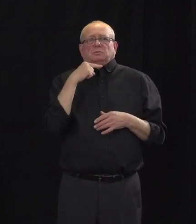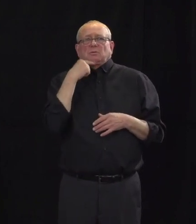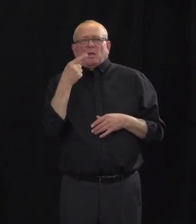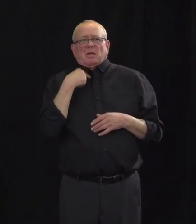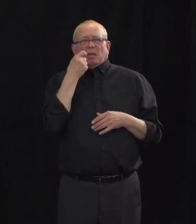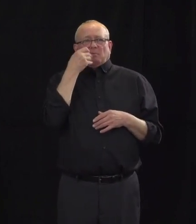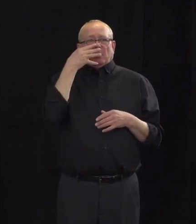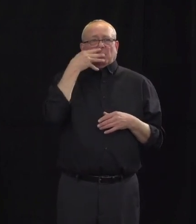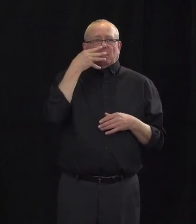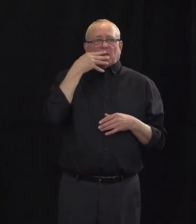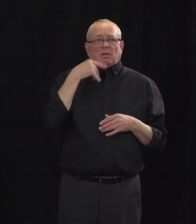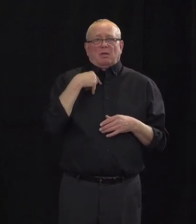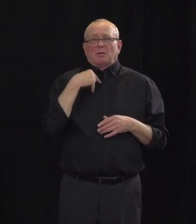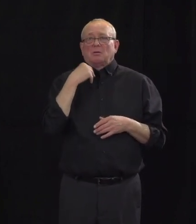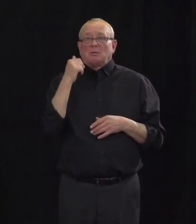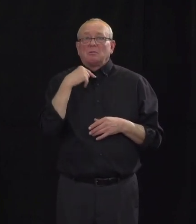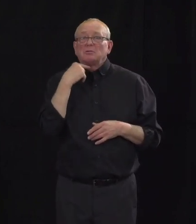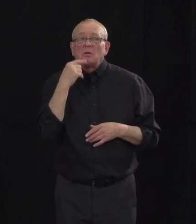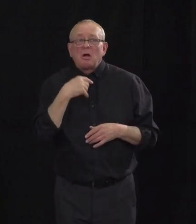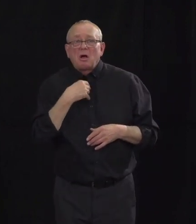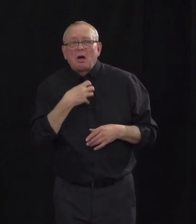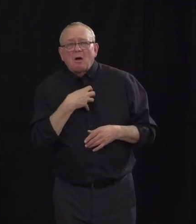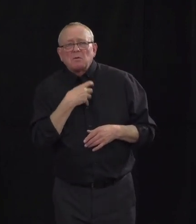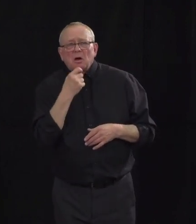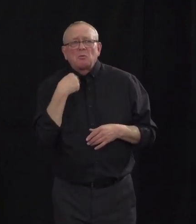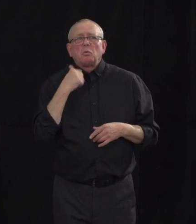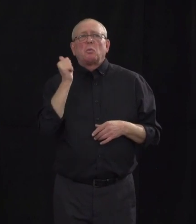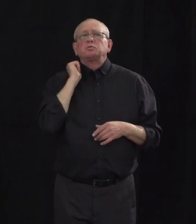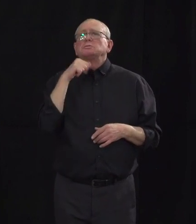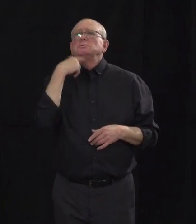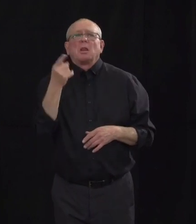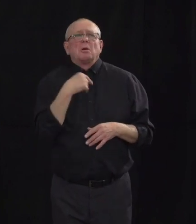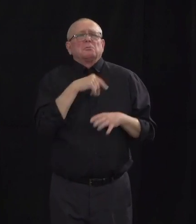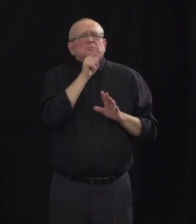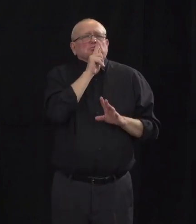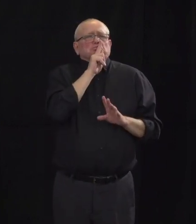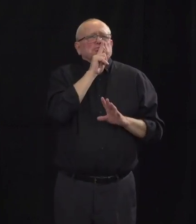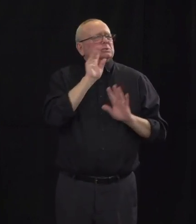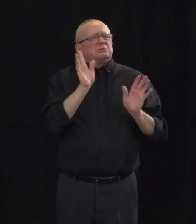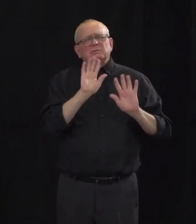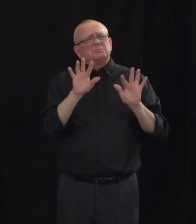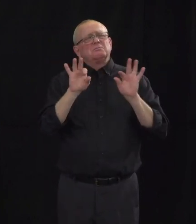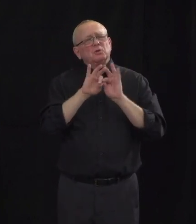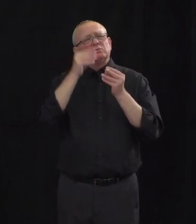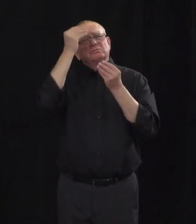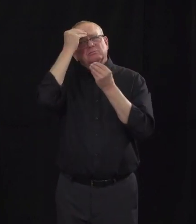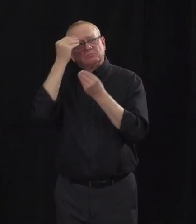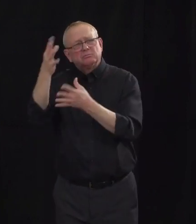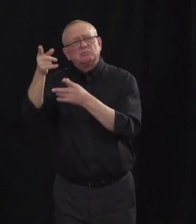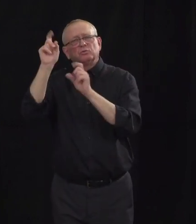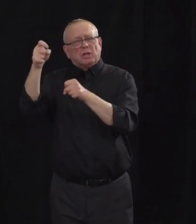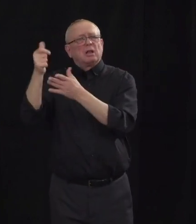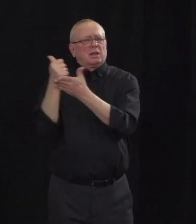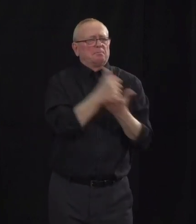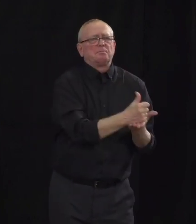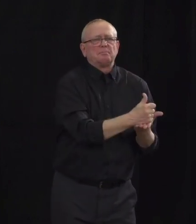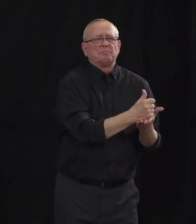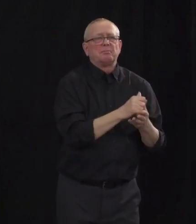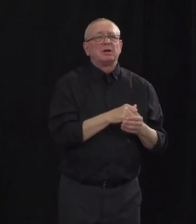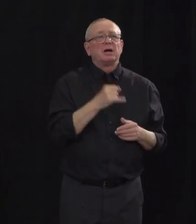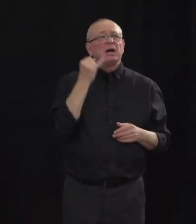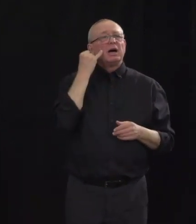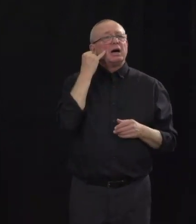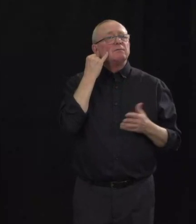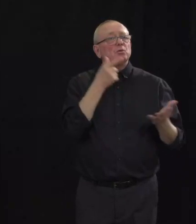is important to tell the dispatcher if you were calling for emergency medical services, if you were experiencing symptoms such as fever,